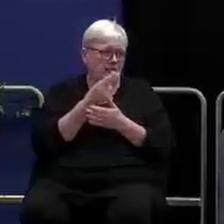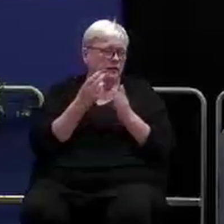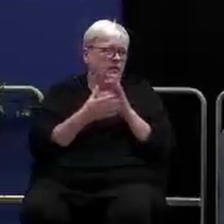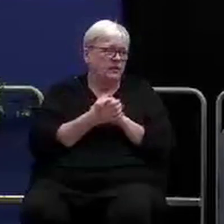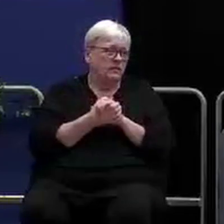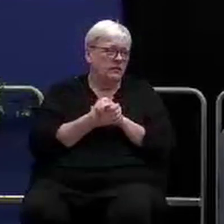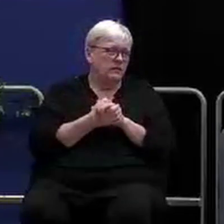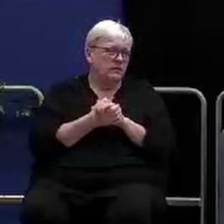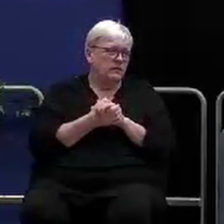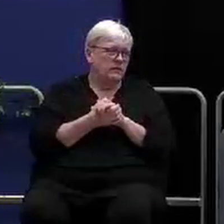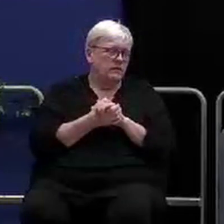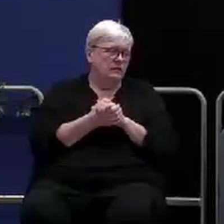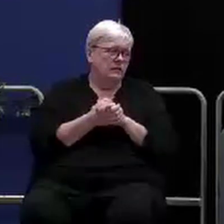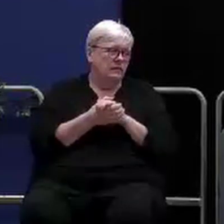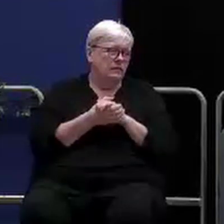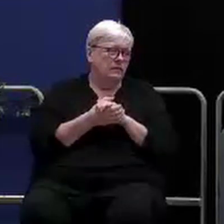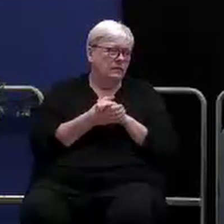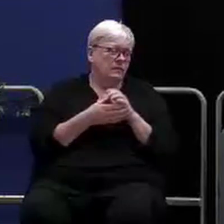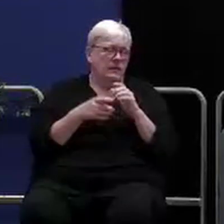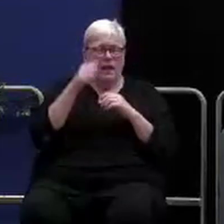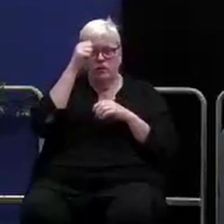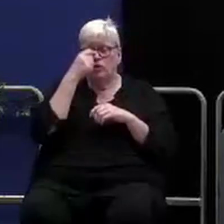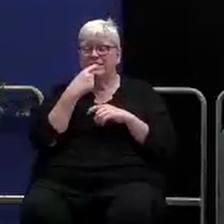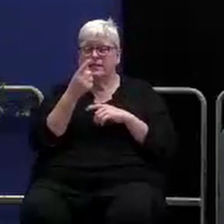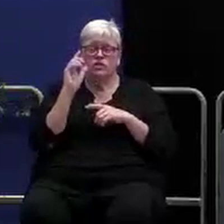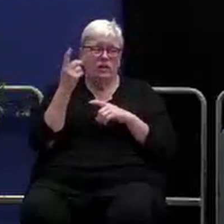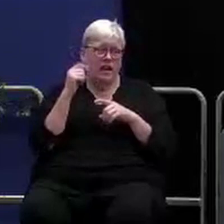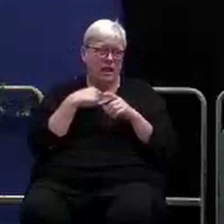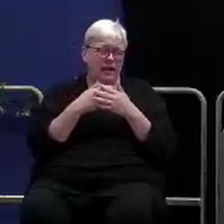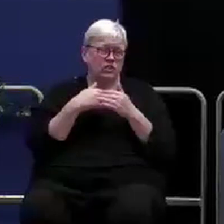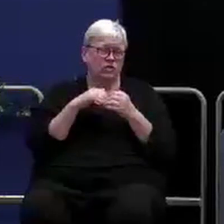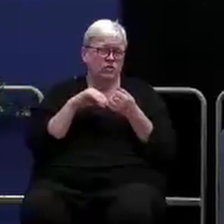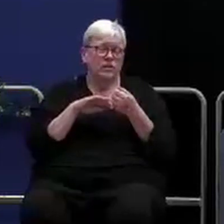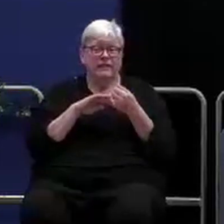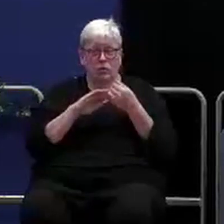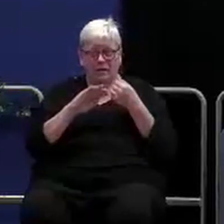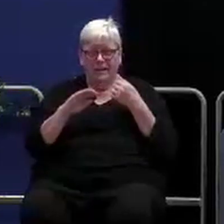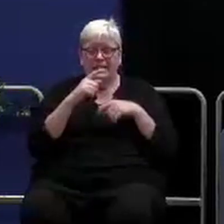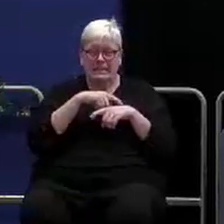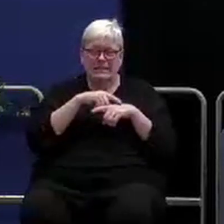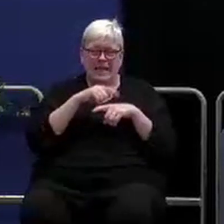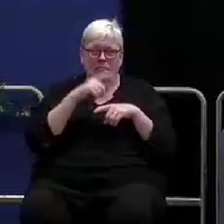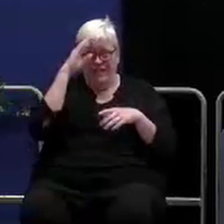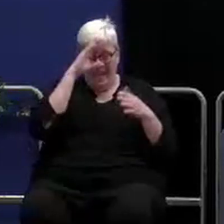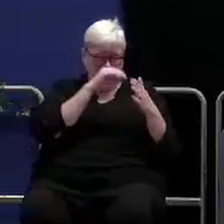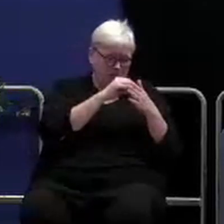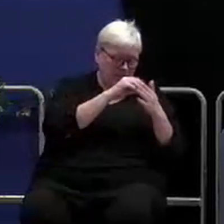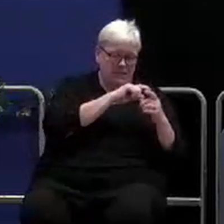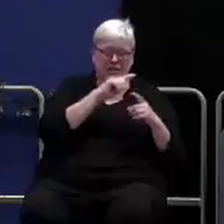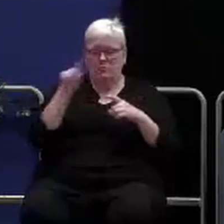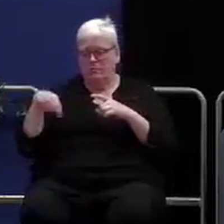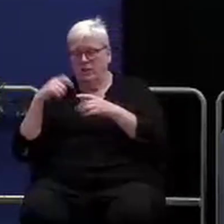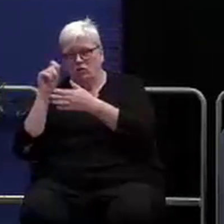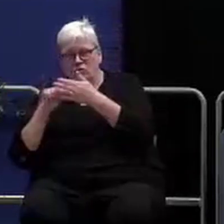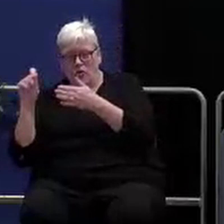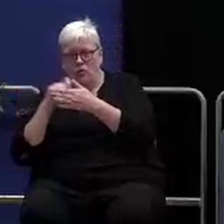of you. I know you said that you had to leave quite a distance between your experiences and when you wrote, and you